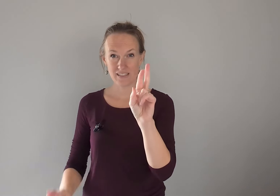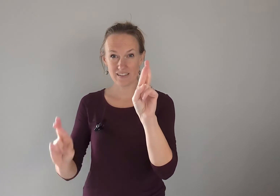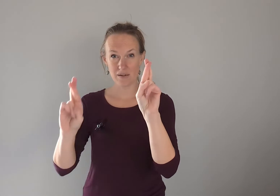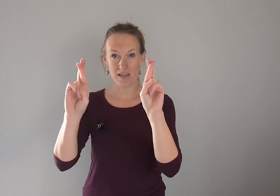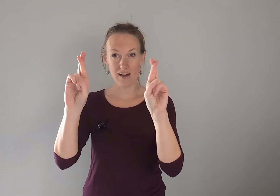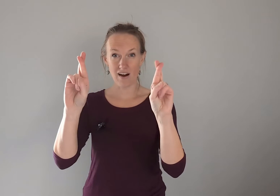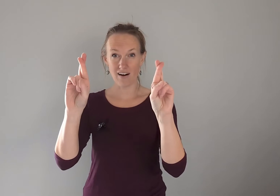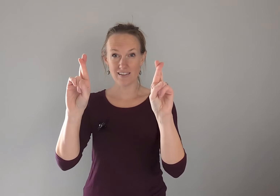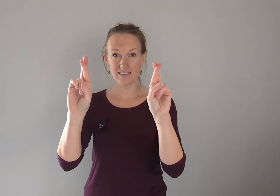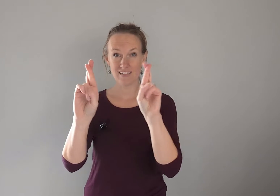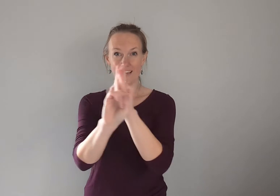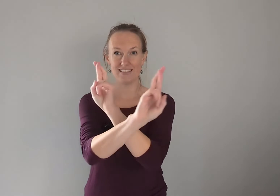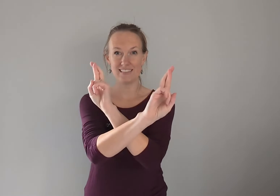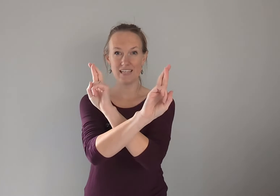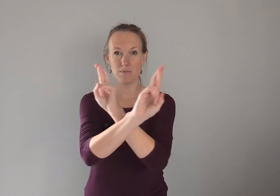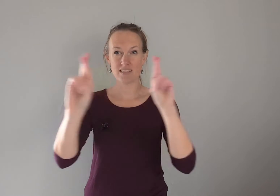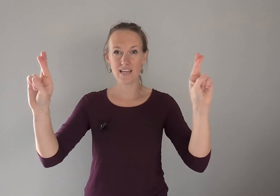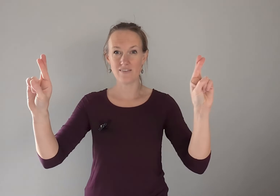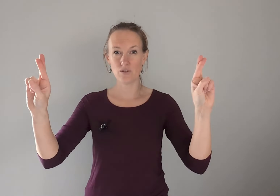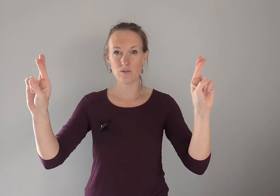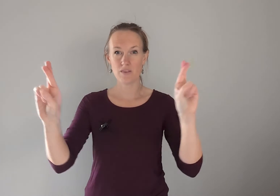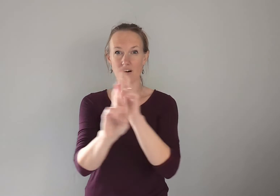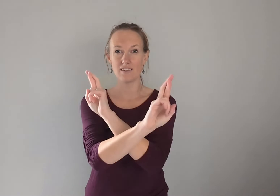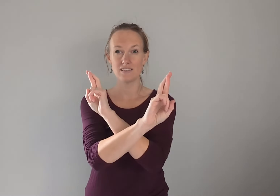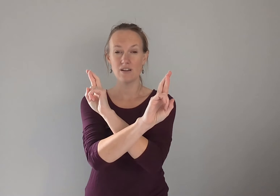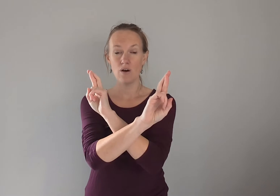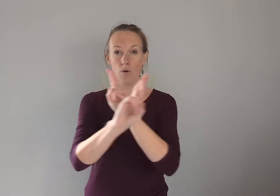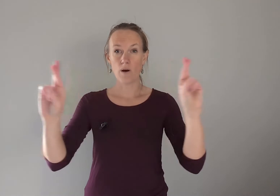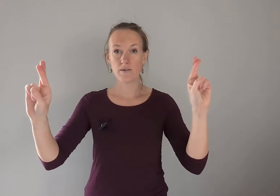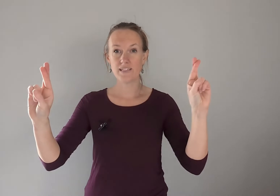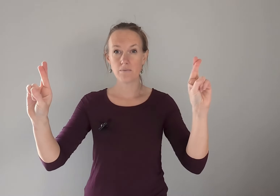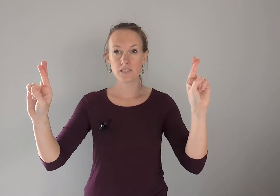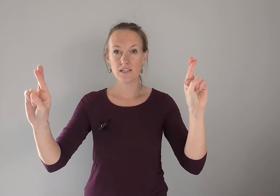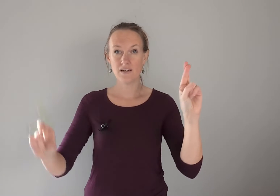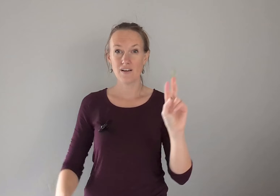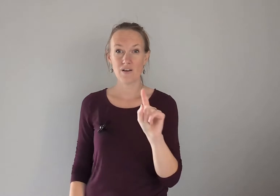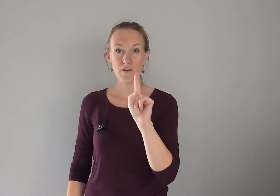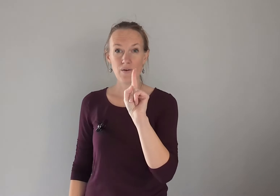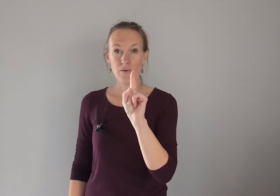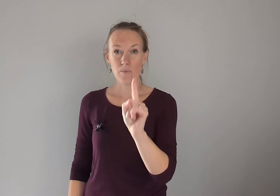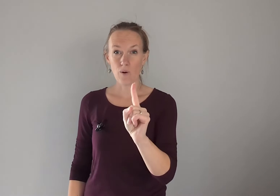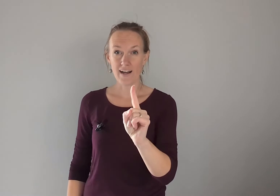you're going to make R's, and it's the same as saved, only with R's. One redemption, one